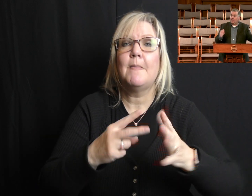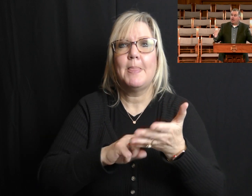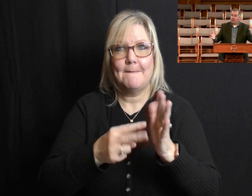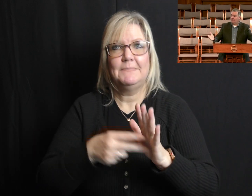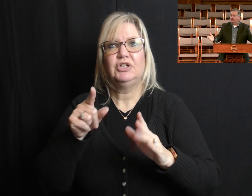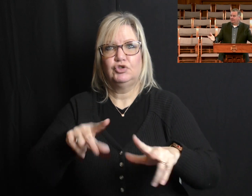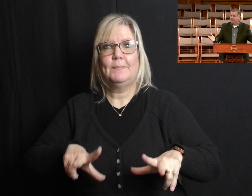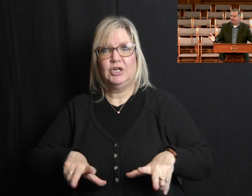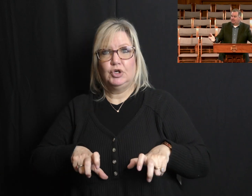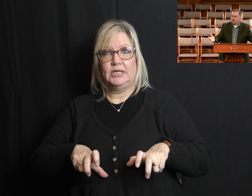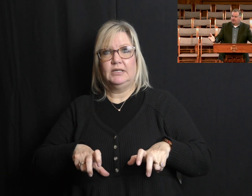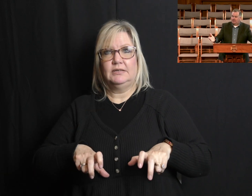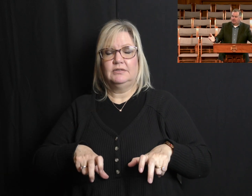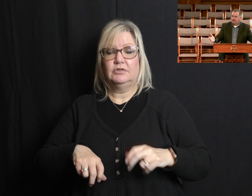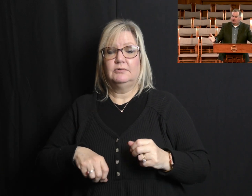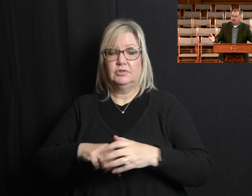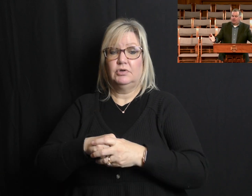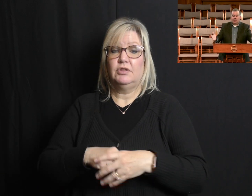either one or the other.